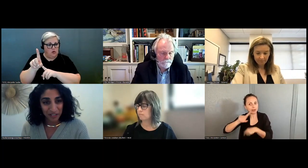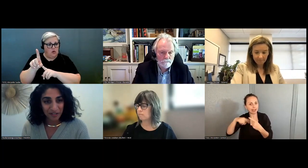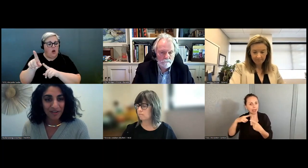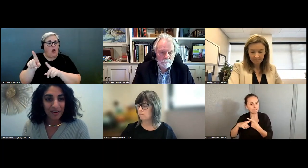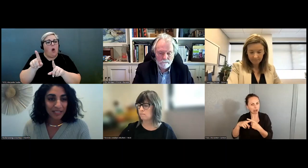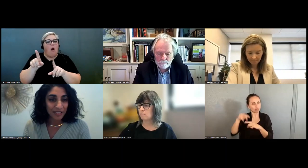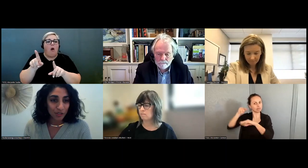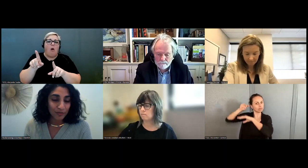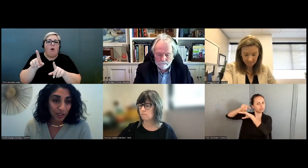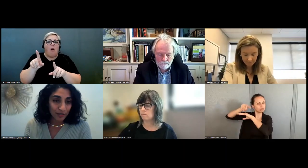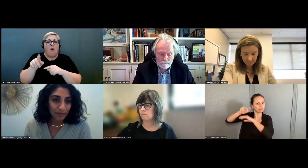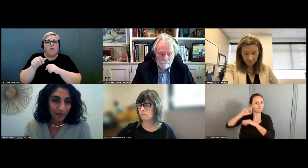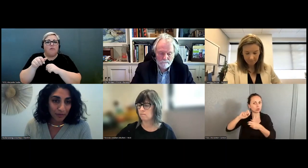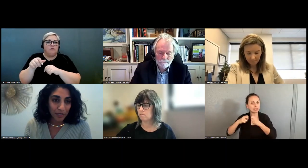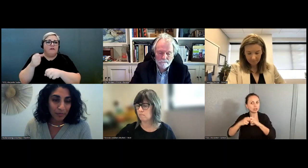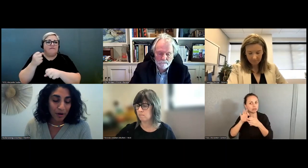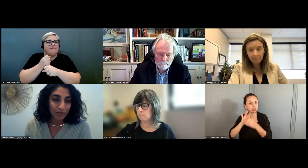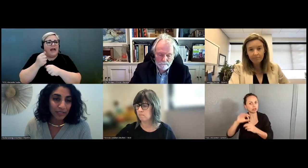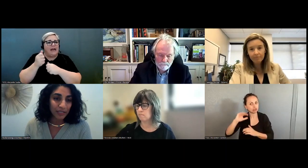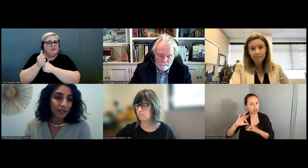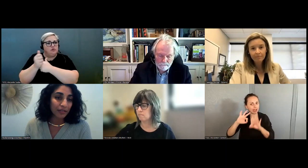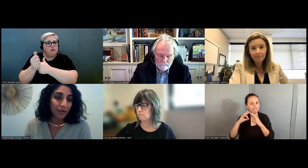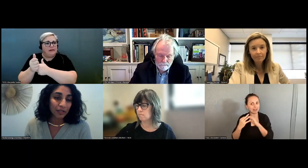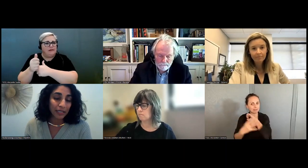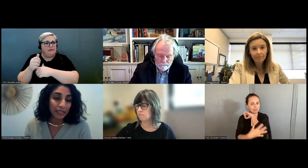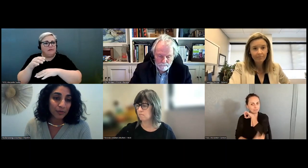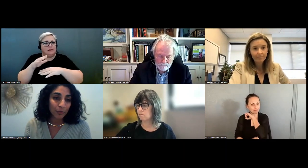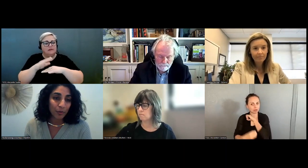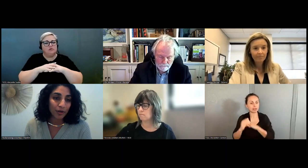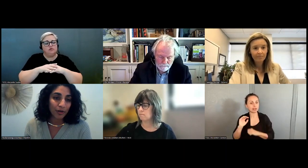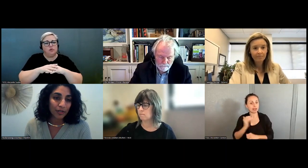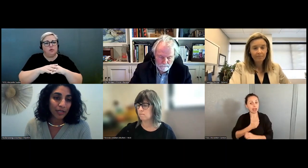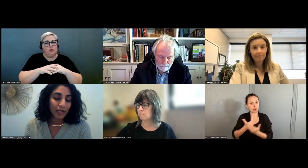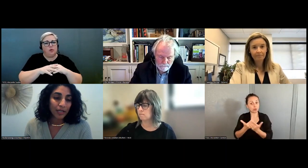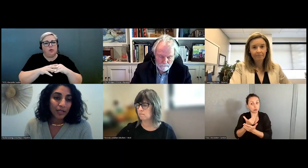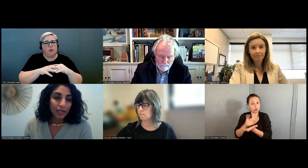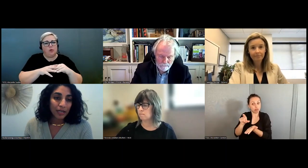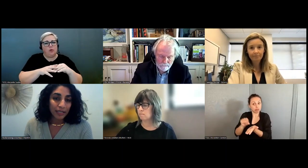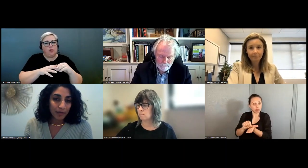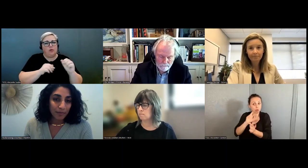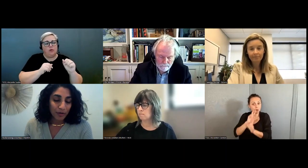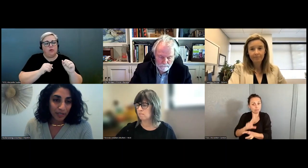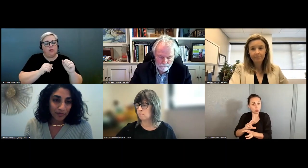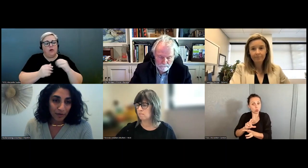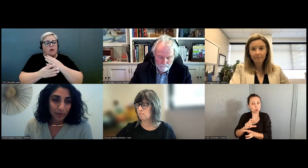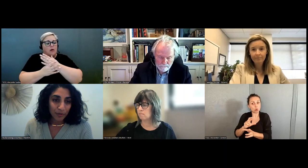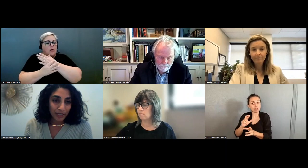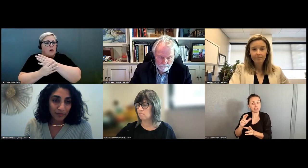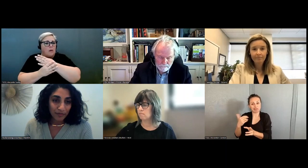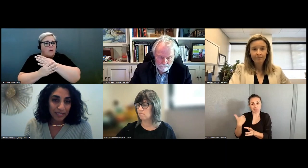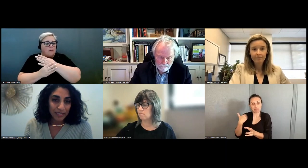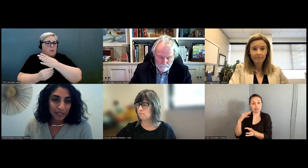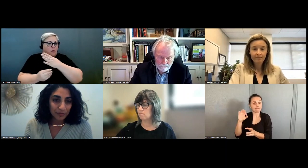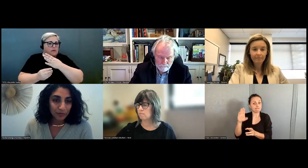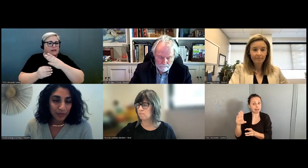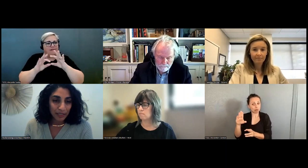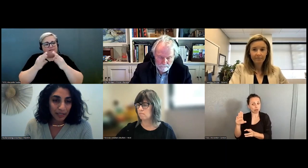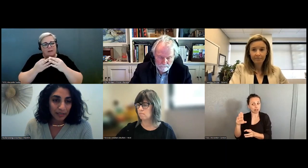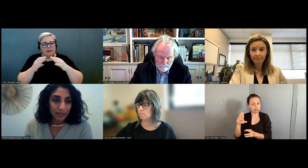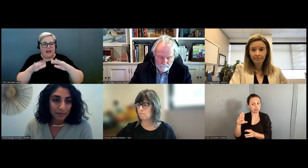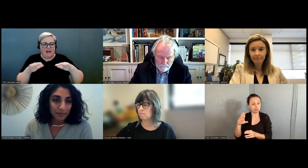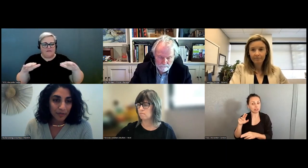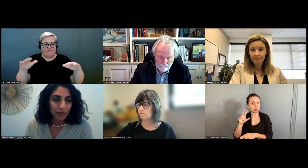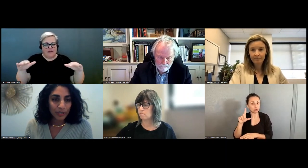a watchdog on issues of child and family poverty. Our latest report card came out in February of this year.